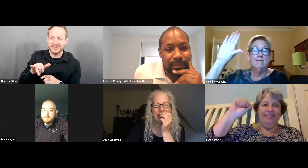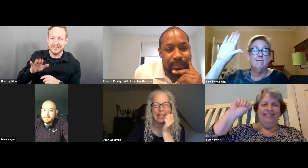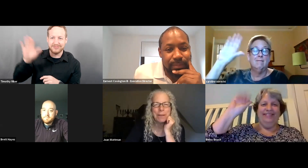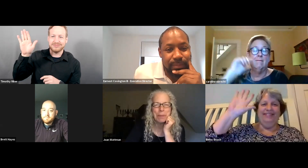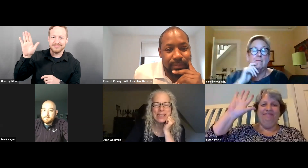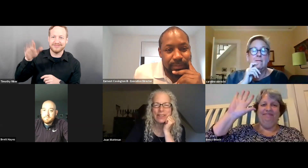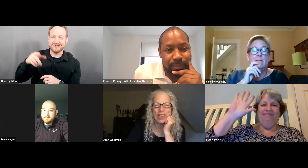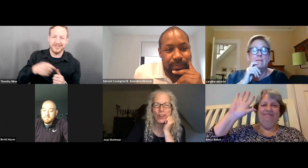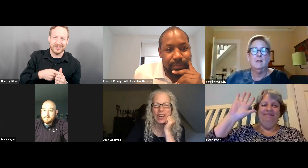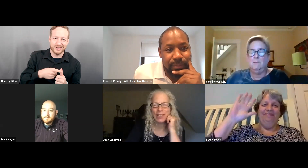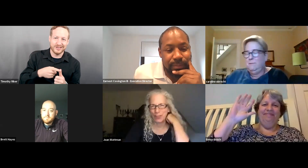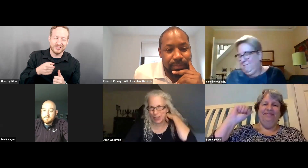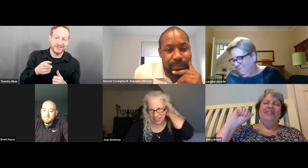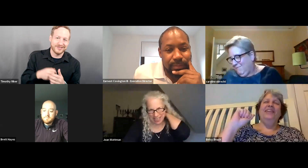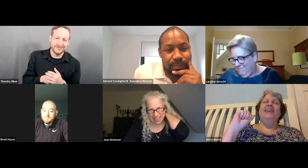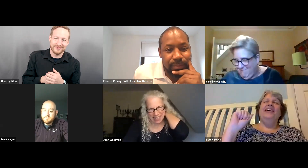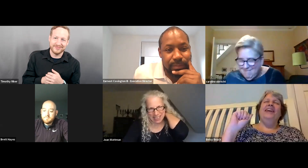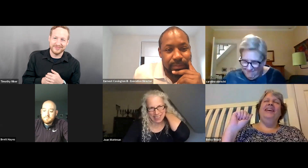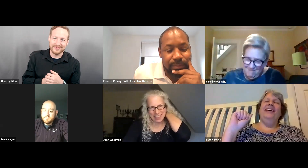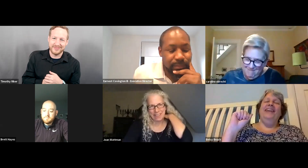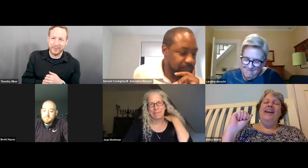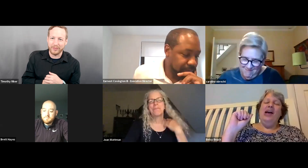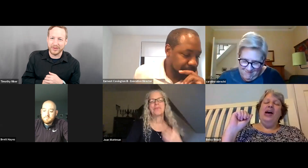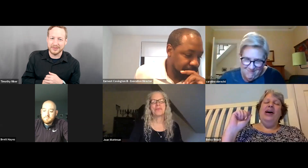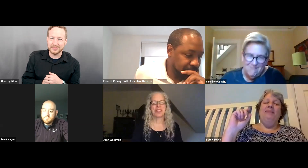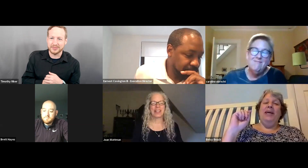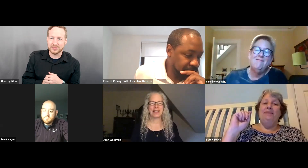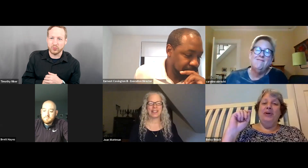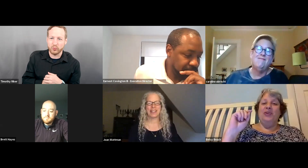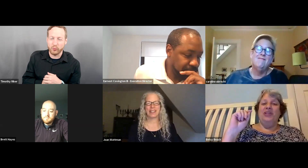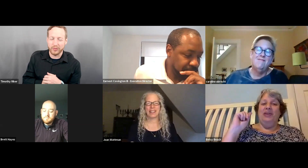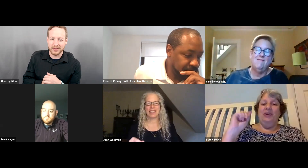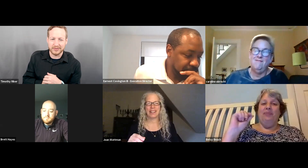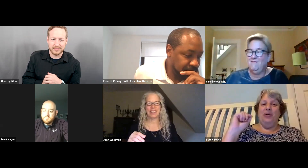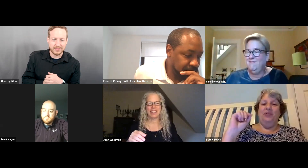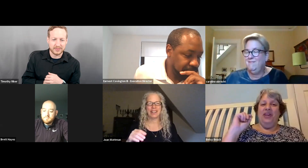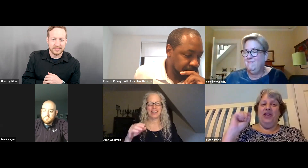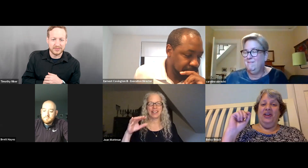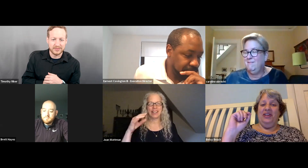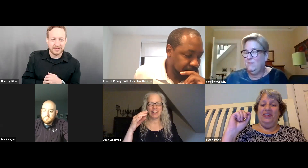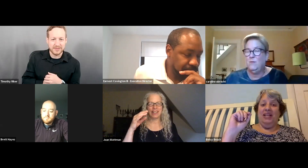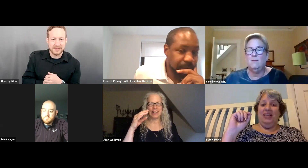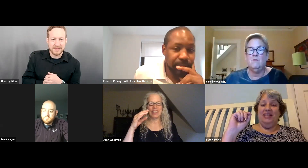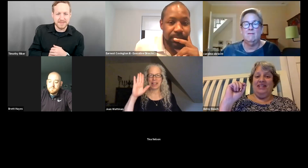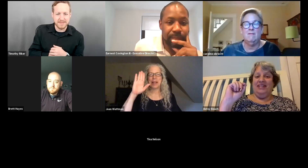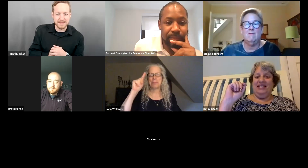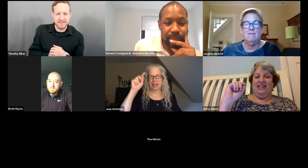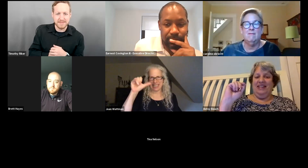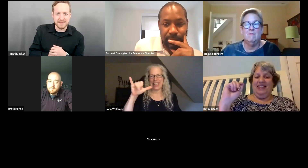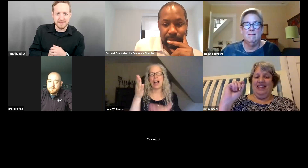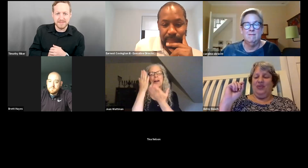Oh, I think Betsy raised her hand first. I'll make a motion that we approve the August